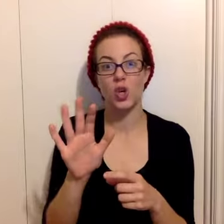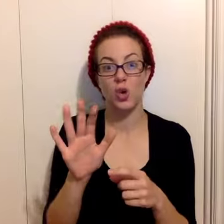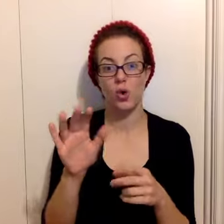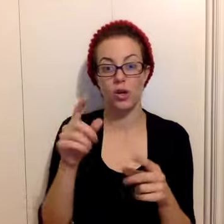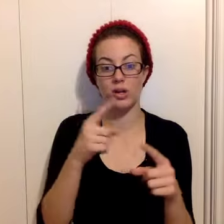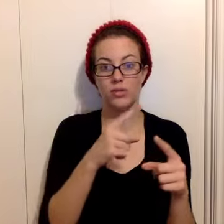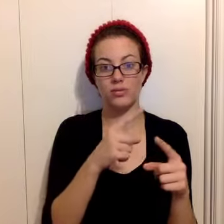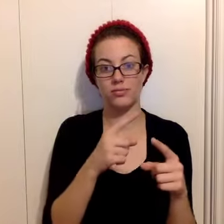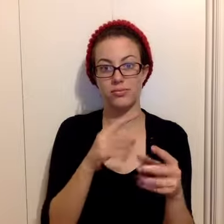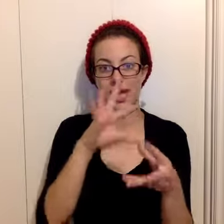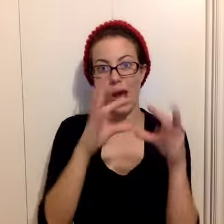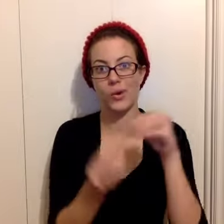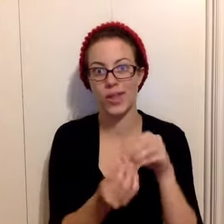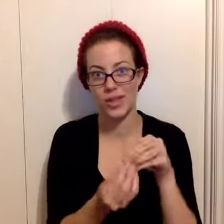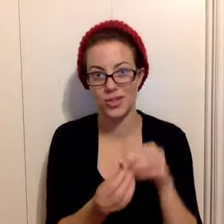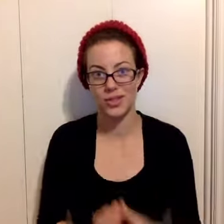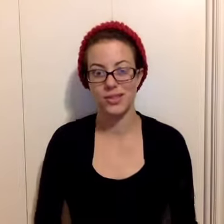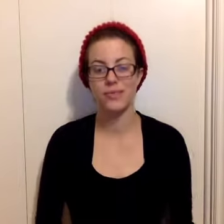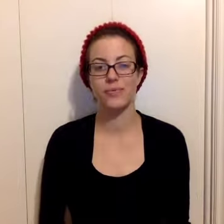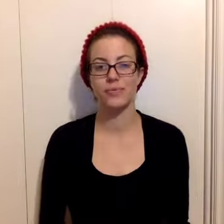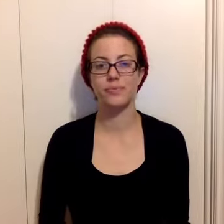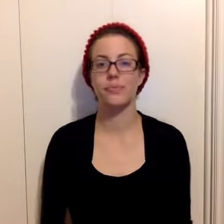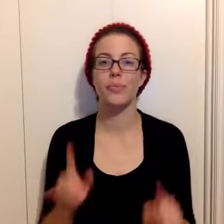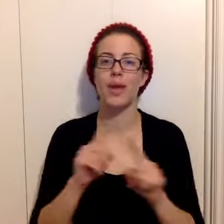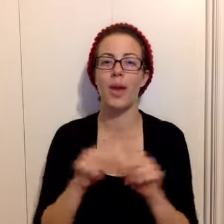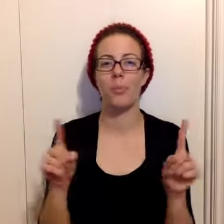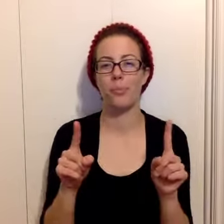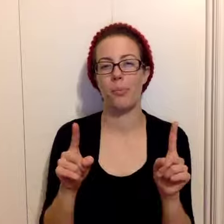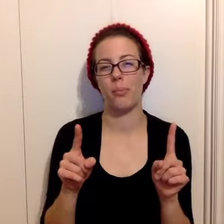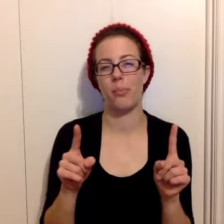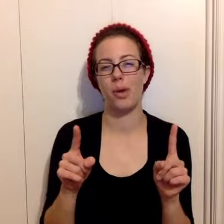But we'll let Mr. Jones worry about that later.